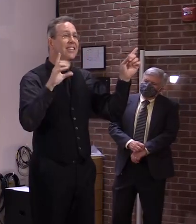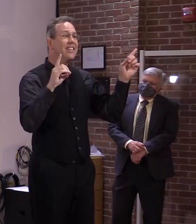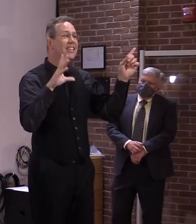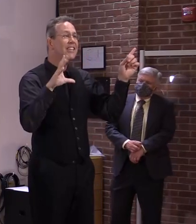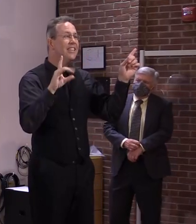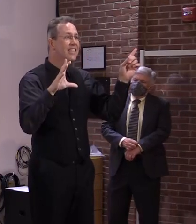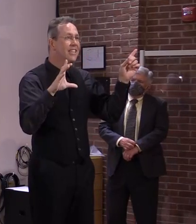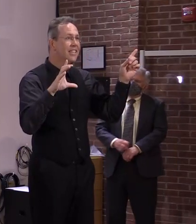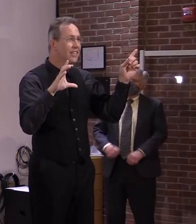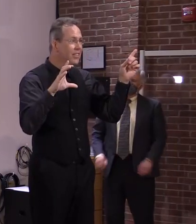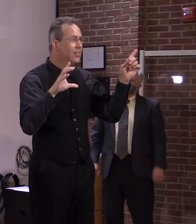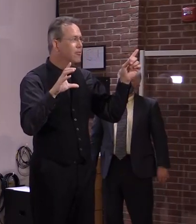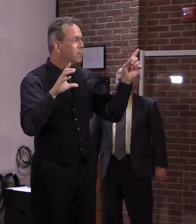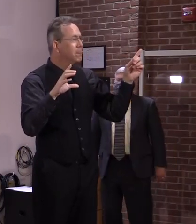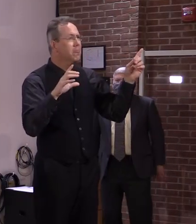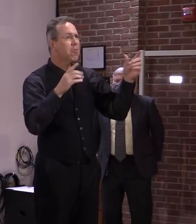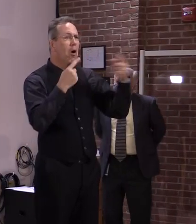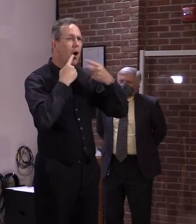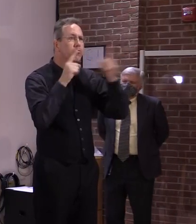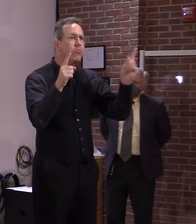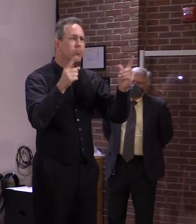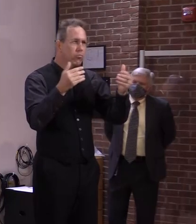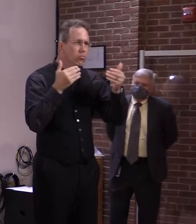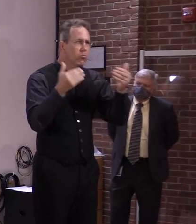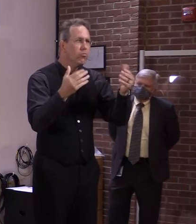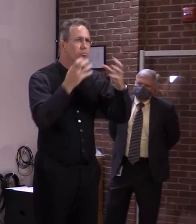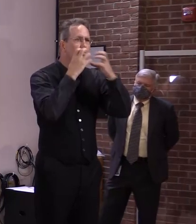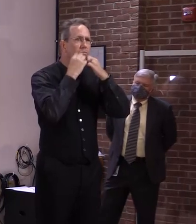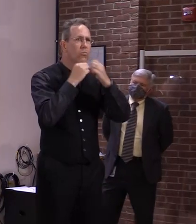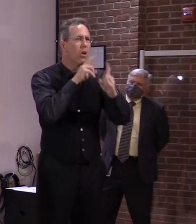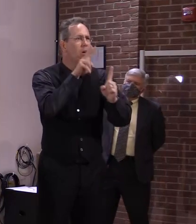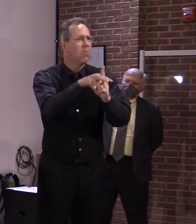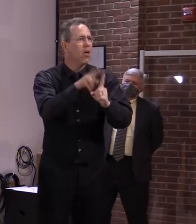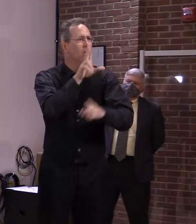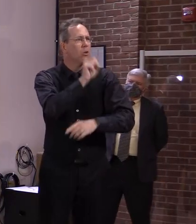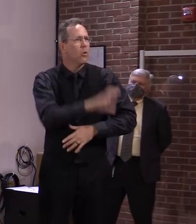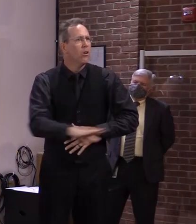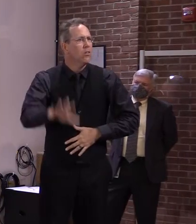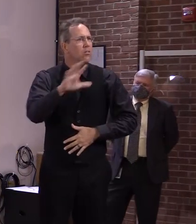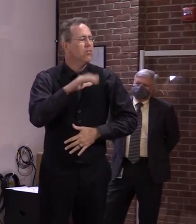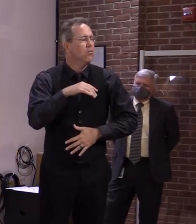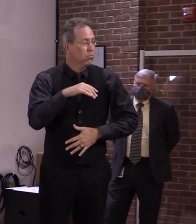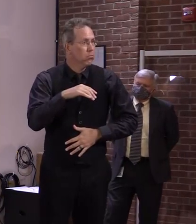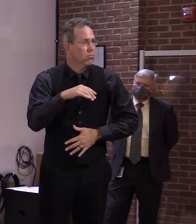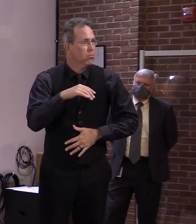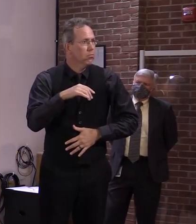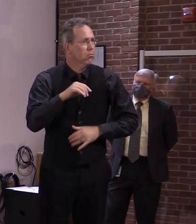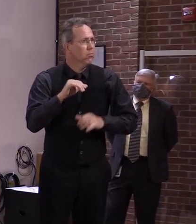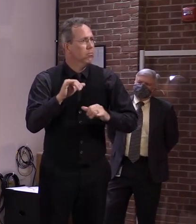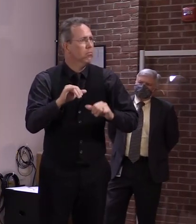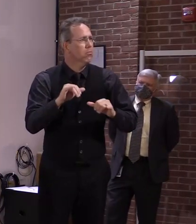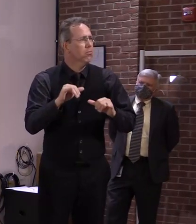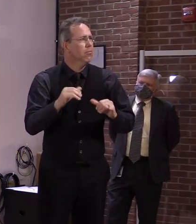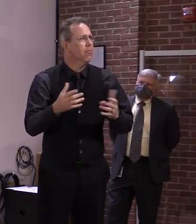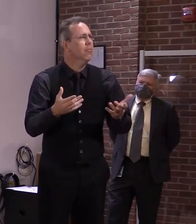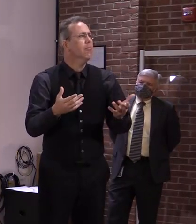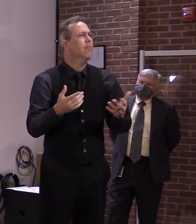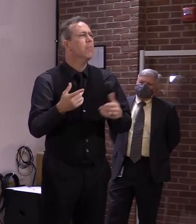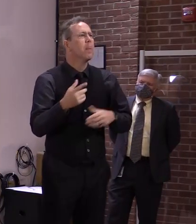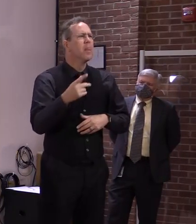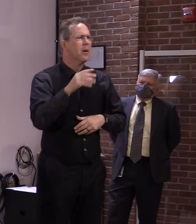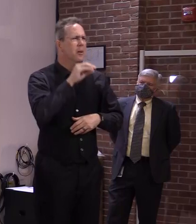decided to lift the restrictions across the nation. And there's a full gamut of states that